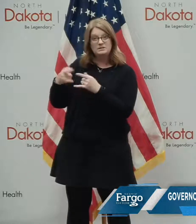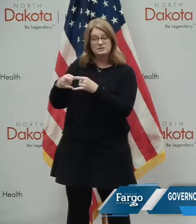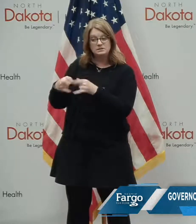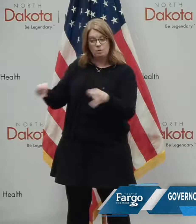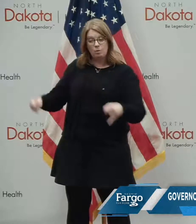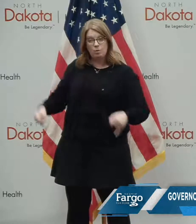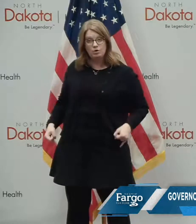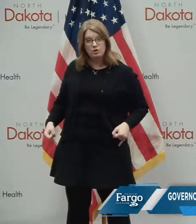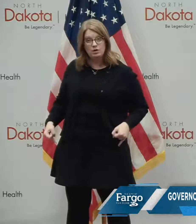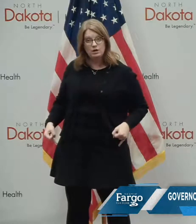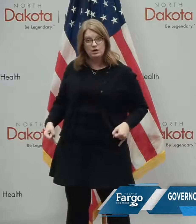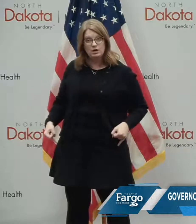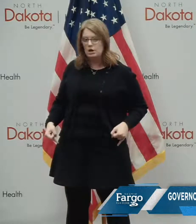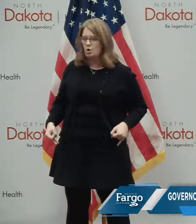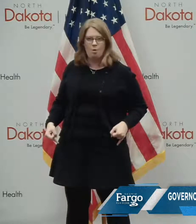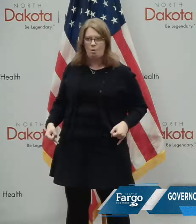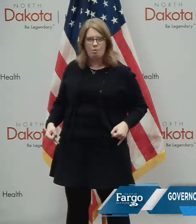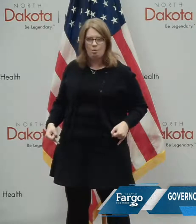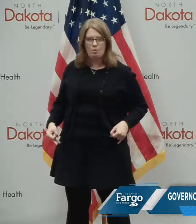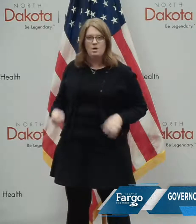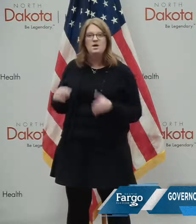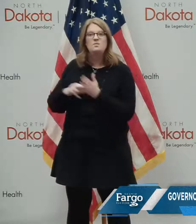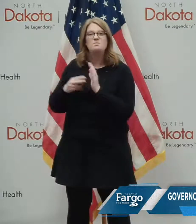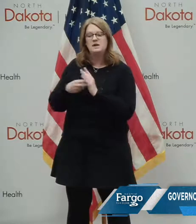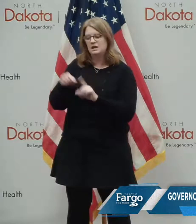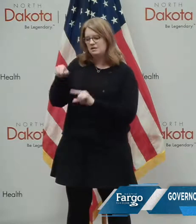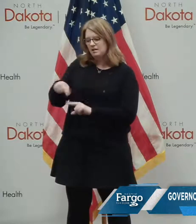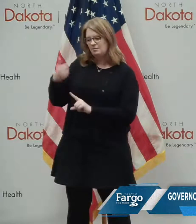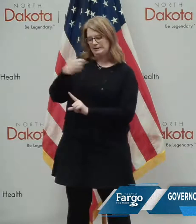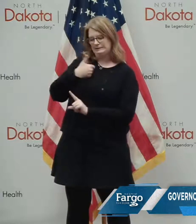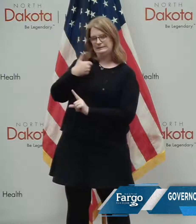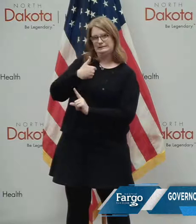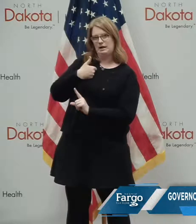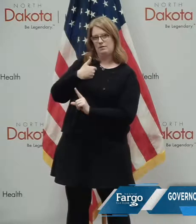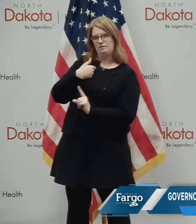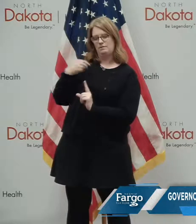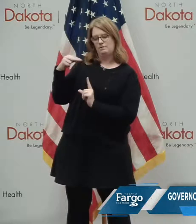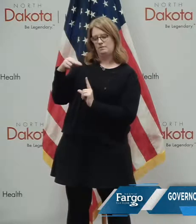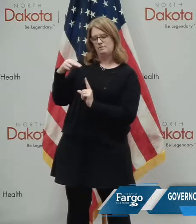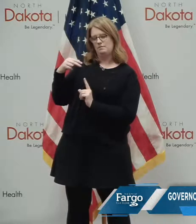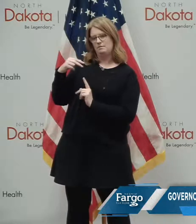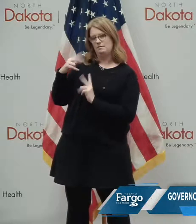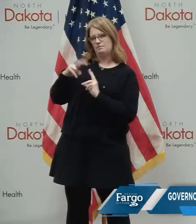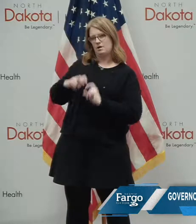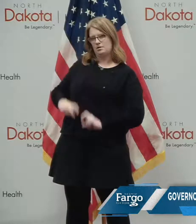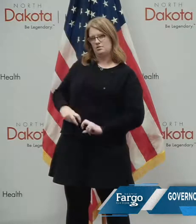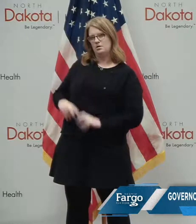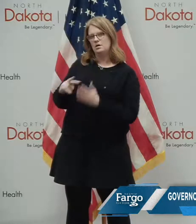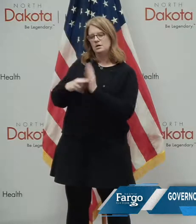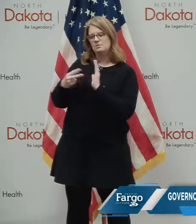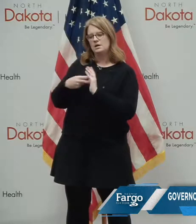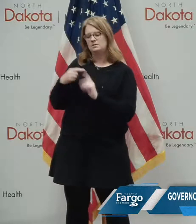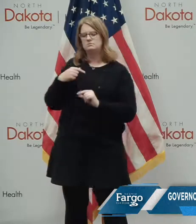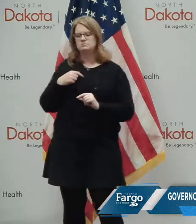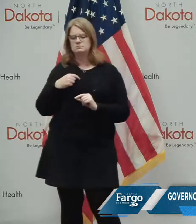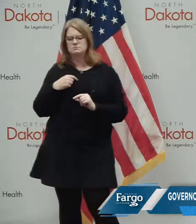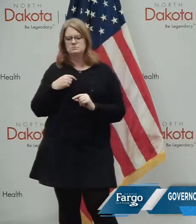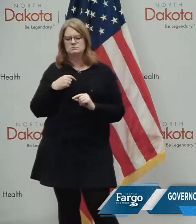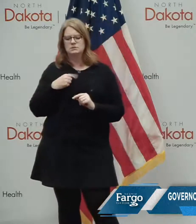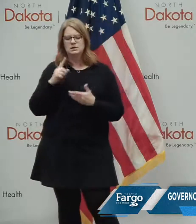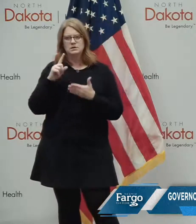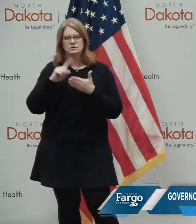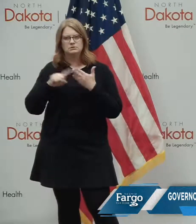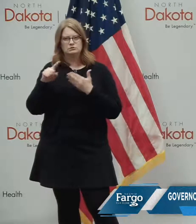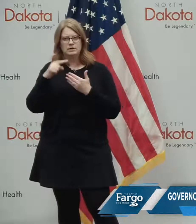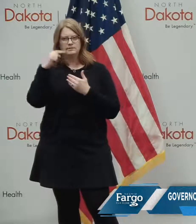to self-monitor, which means that they should be watching for symptoms, they should be wearing